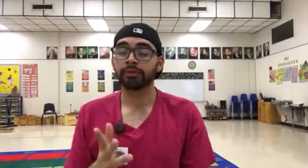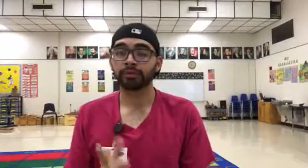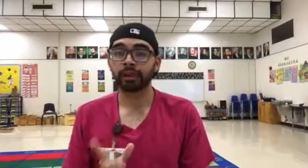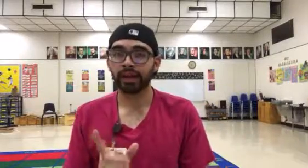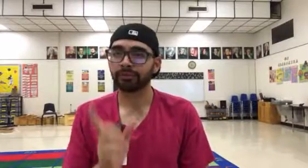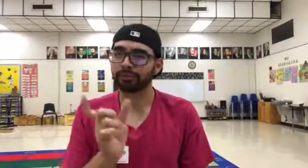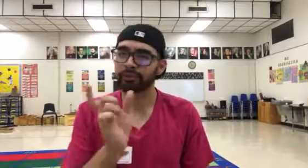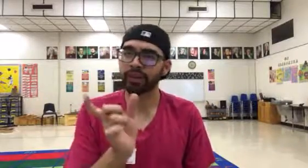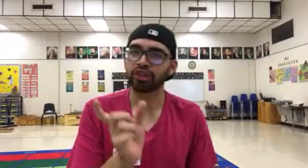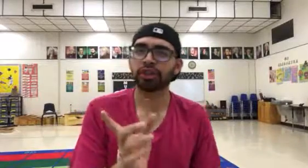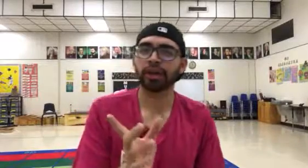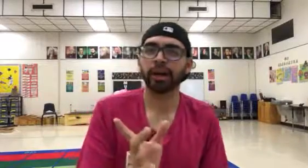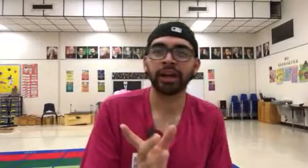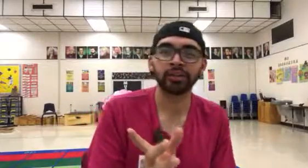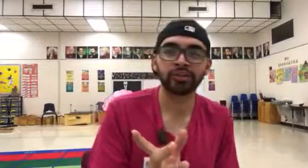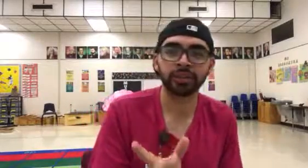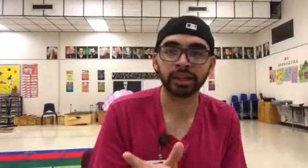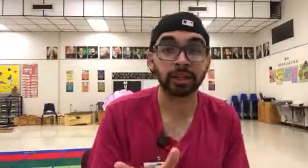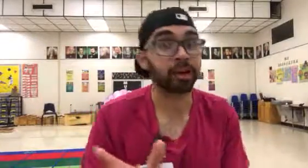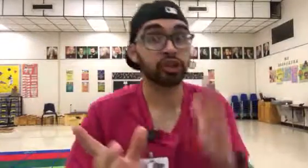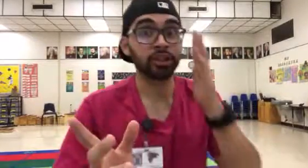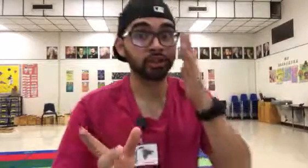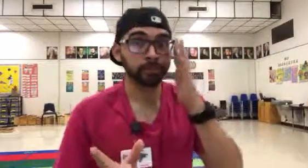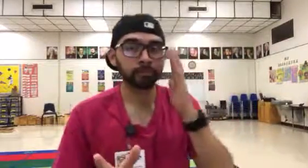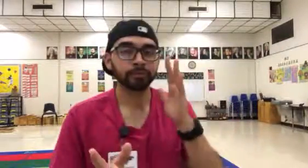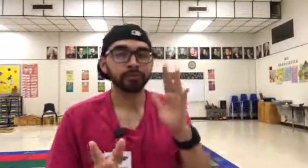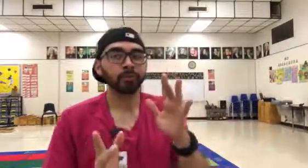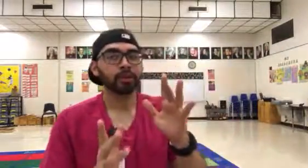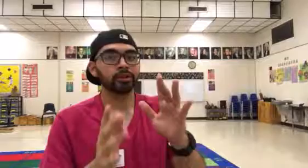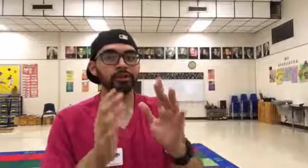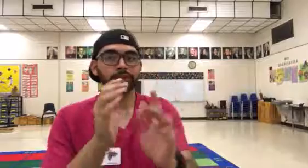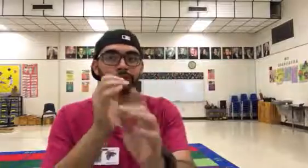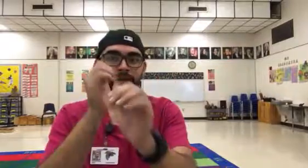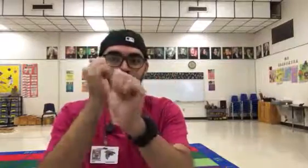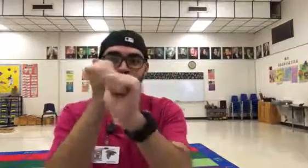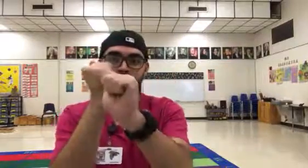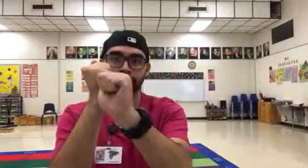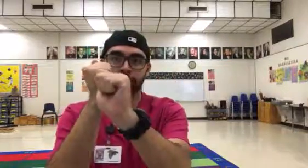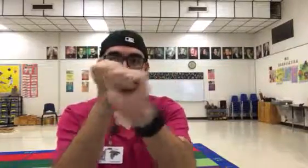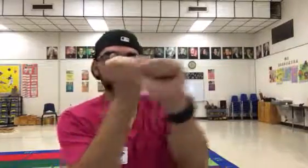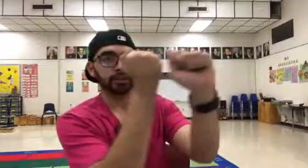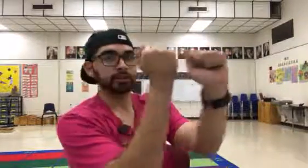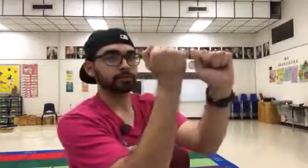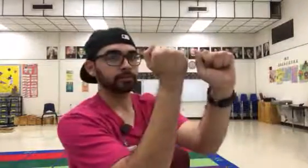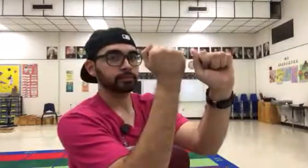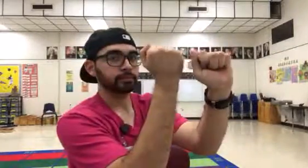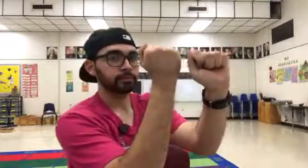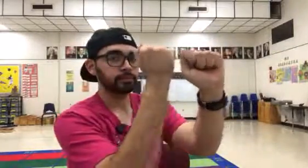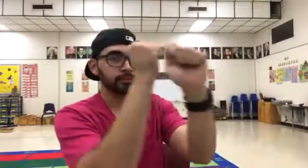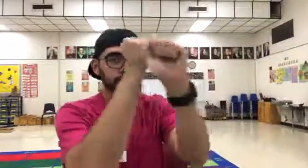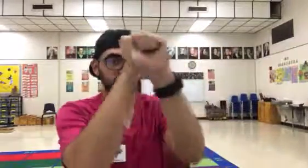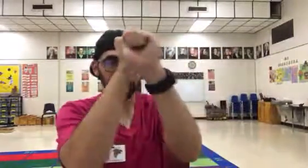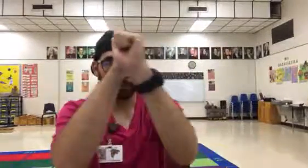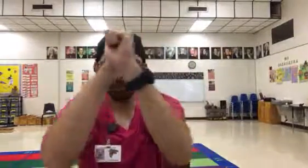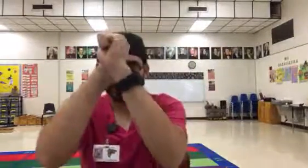for that chunk, I use the sign imagination. So you're going to close your hands like this. You're going to place them in